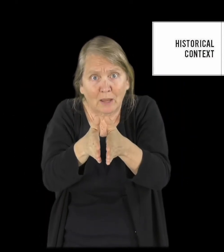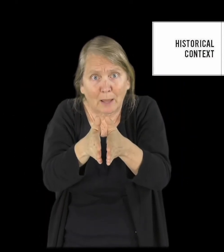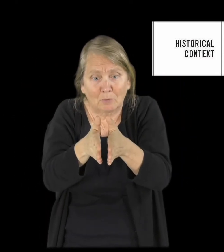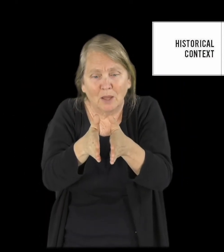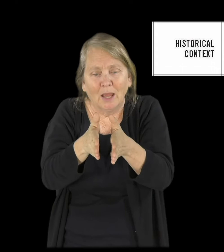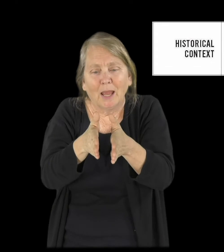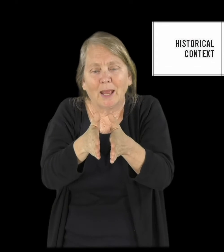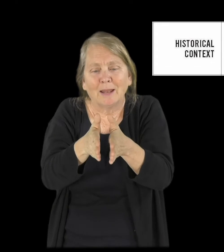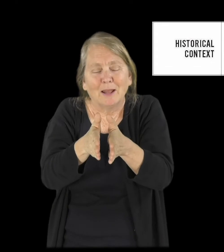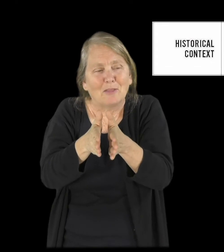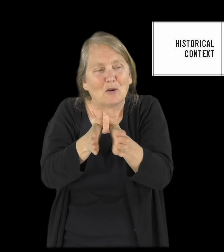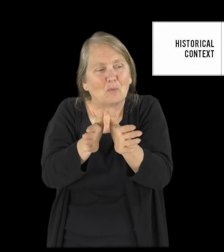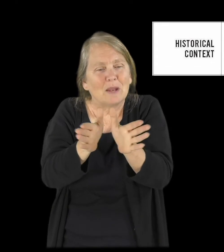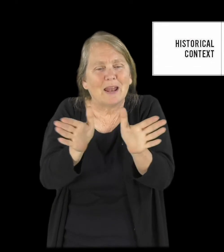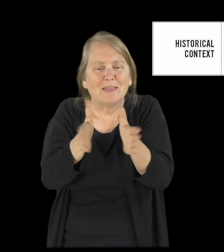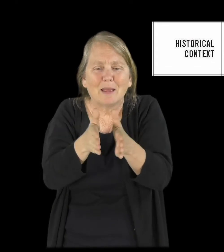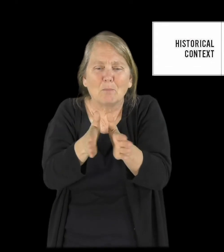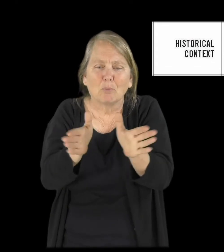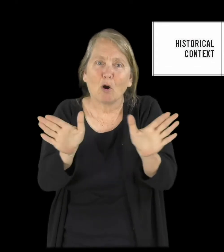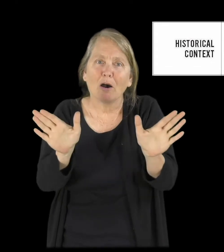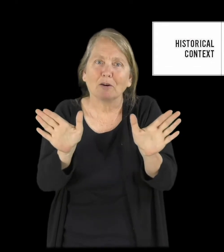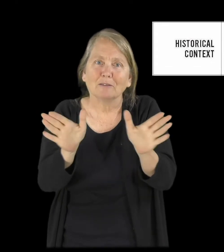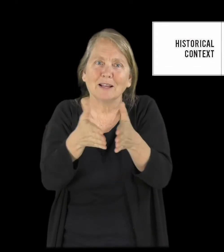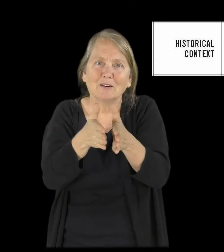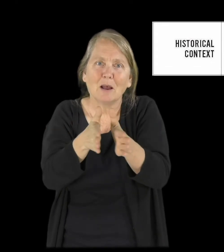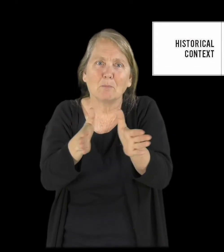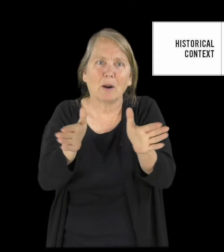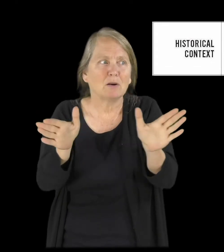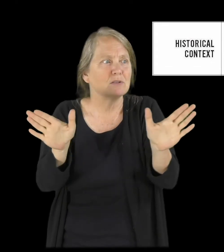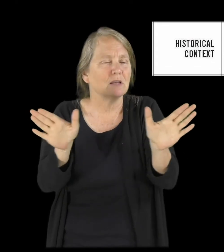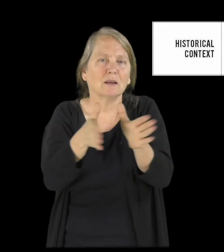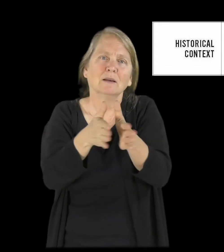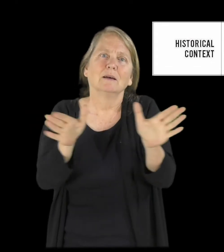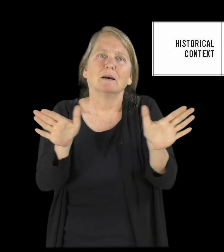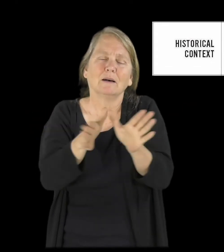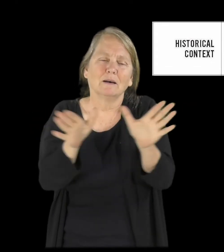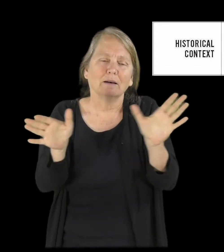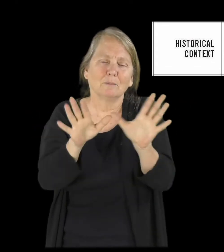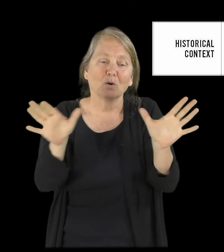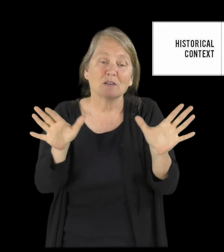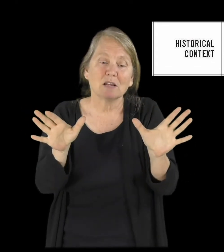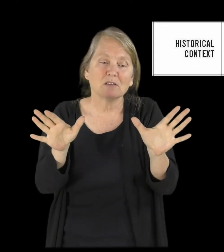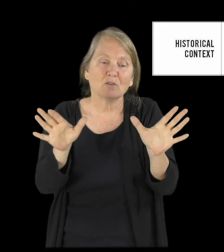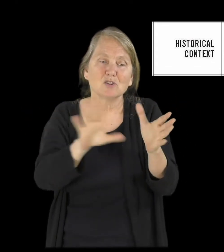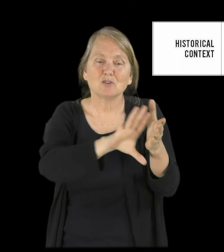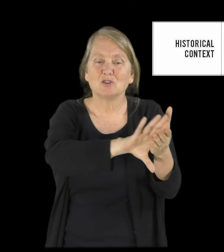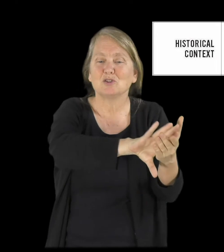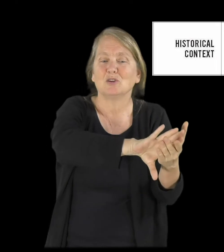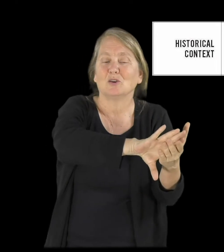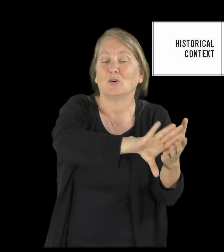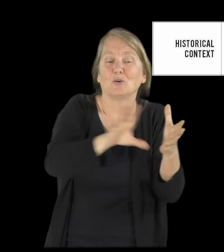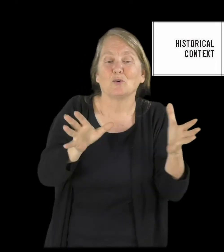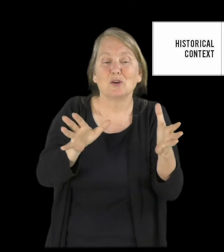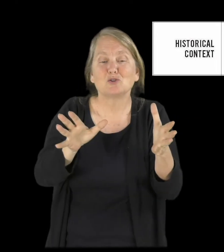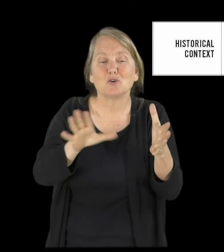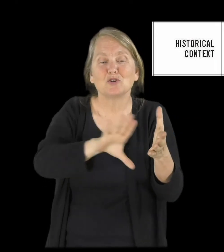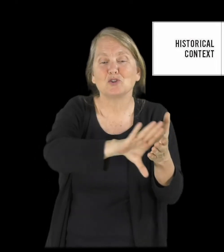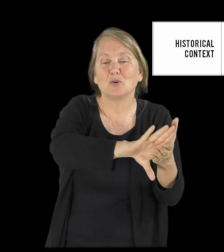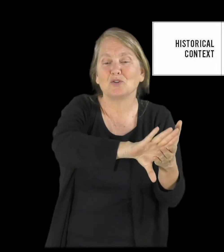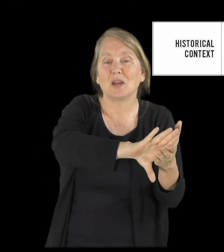camps, and they don't read anything broader, right? They're not browsing more extensive research or resources to understand the